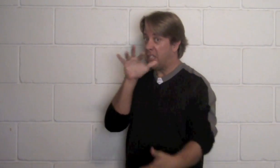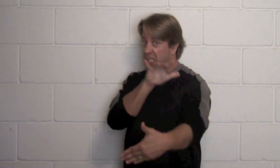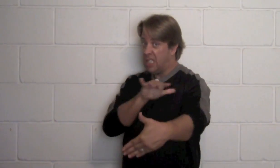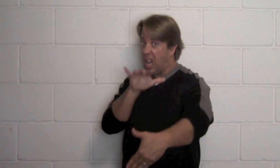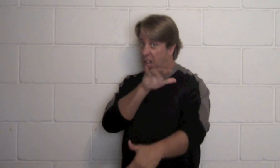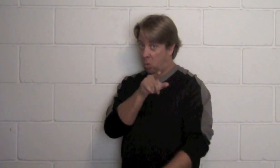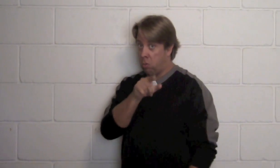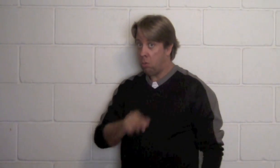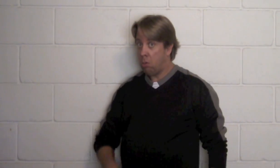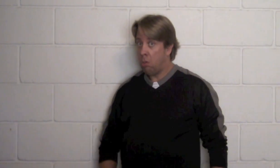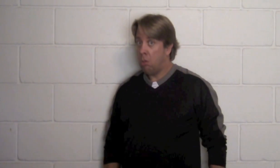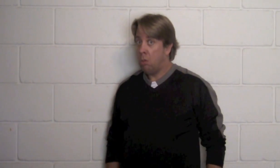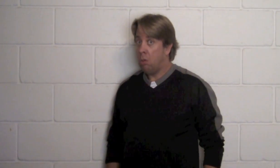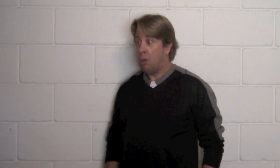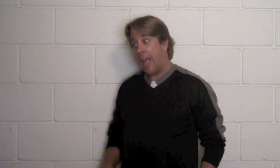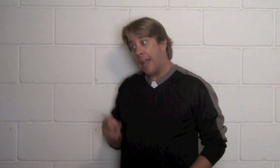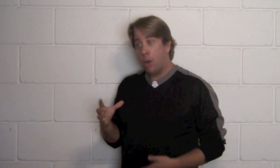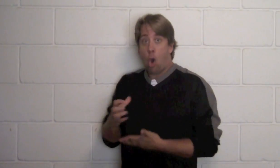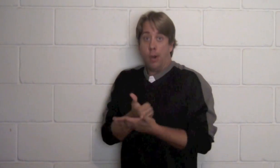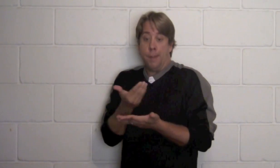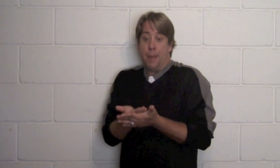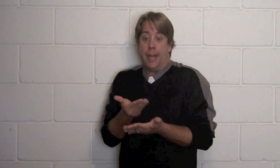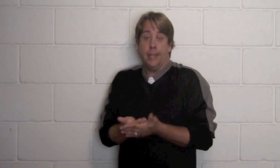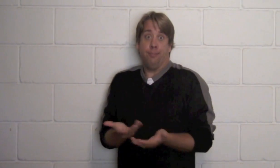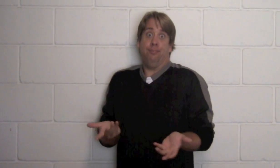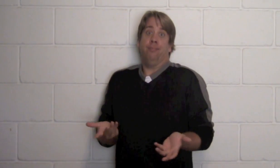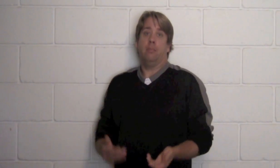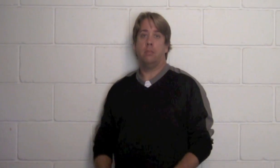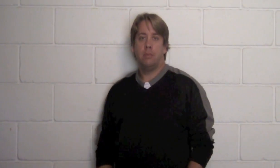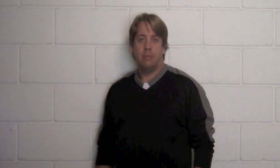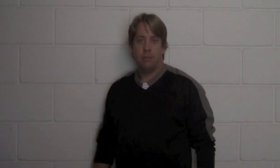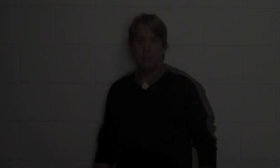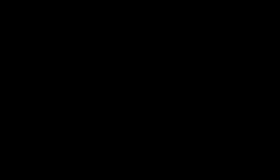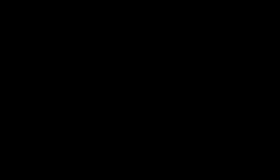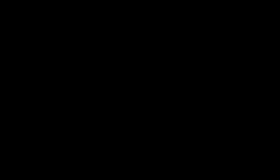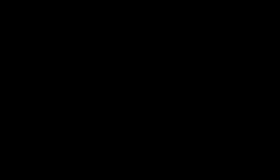eat fast food. It's a game for the deaf. But they're earning money out of it.